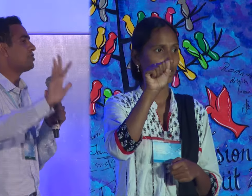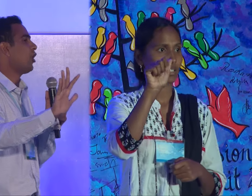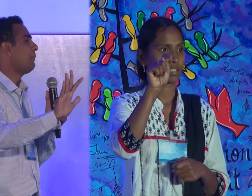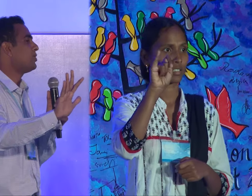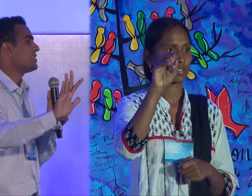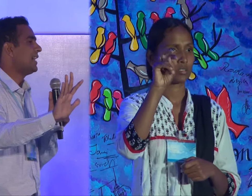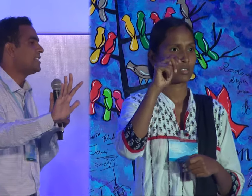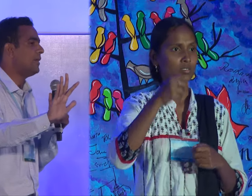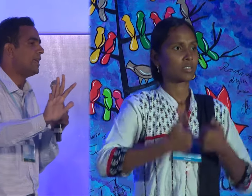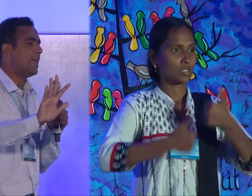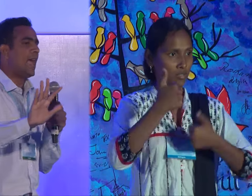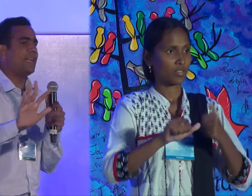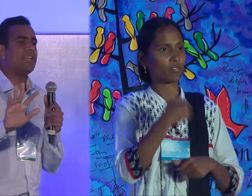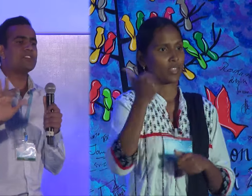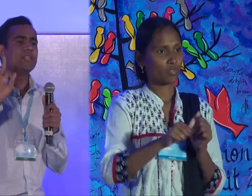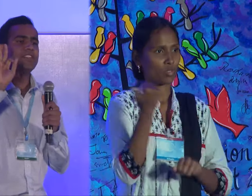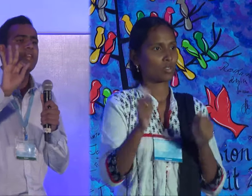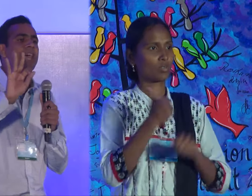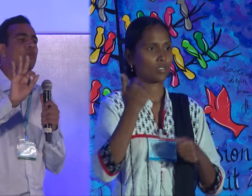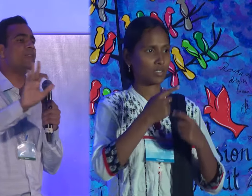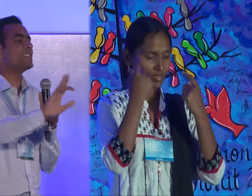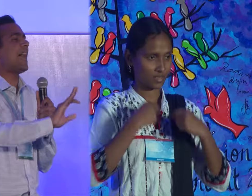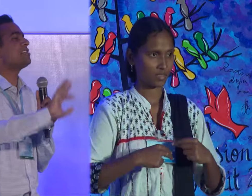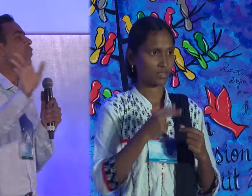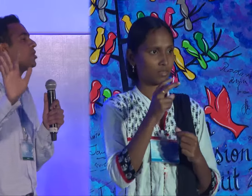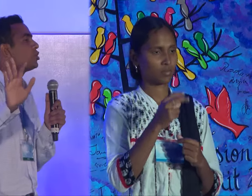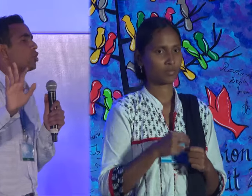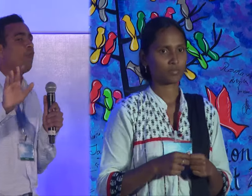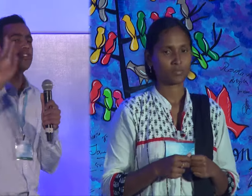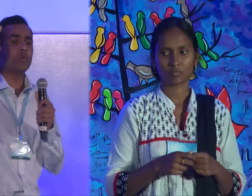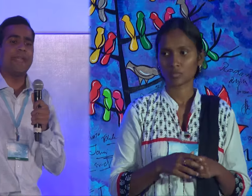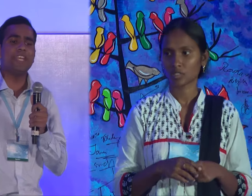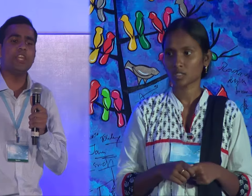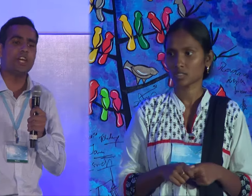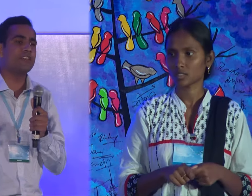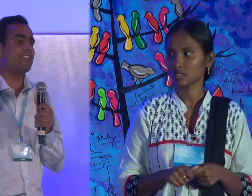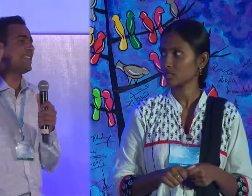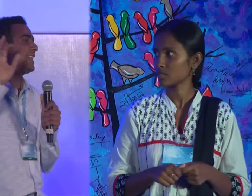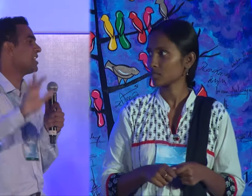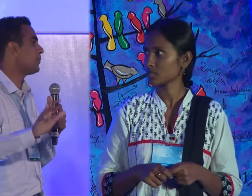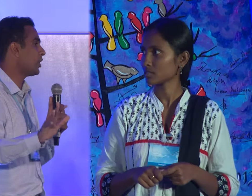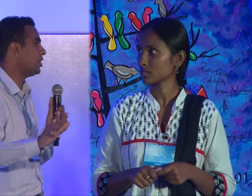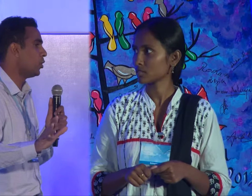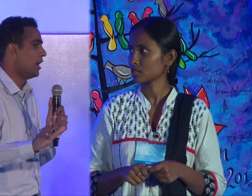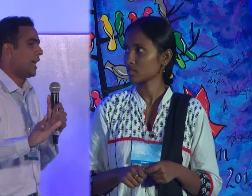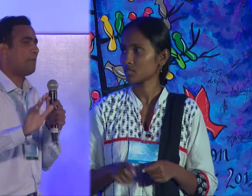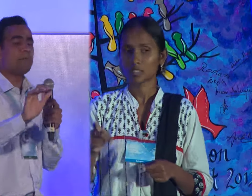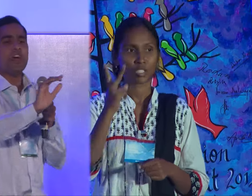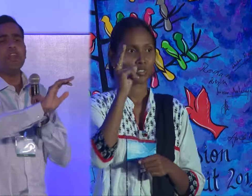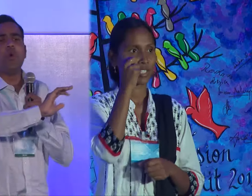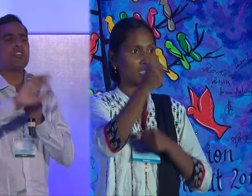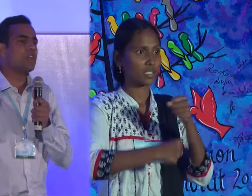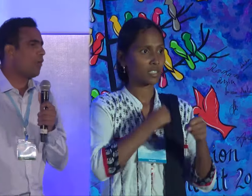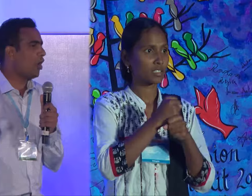5 international competitions that he's been, and he has only 3 lakh rupees as rewards to show for the 20 years of wrestling that he's put into. I